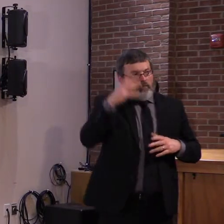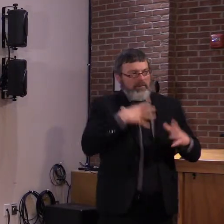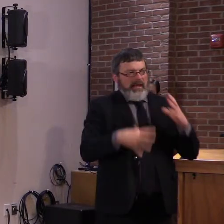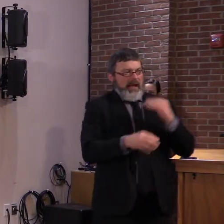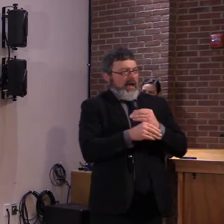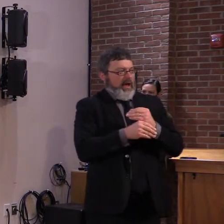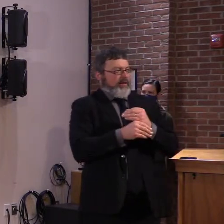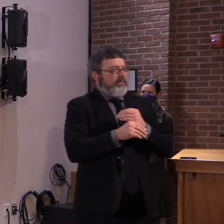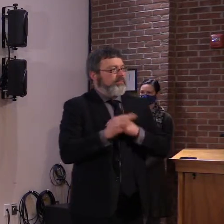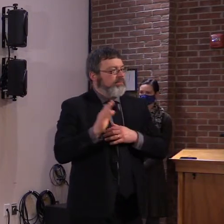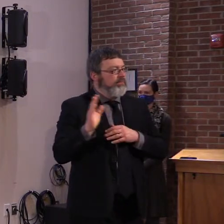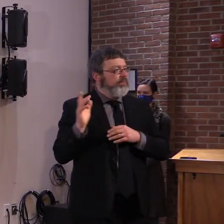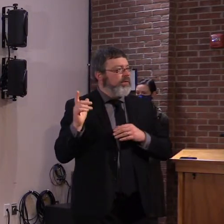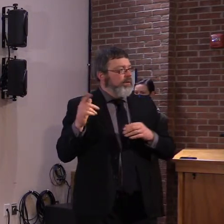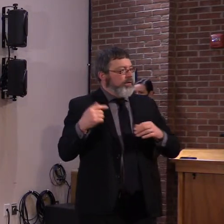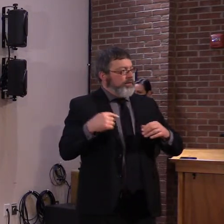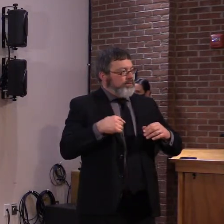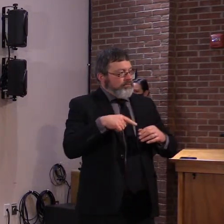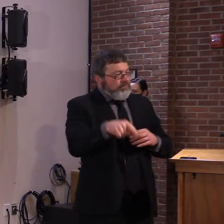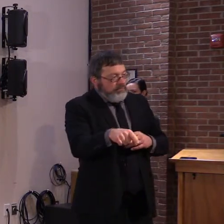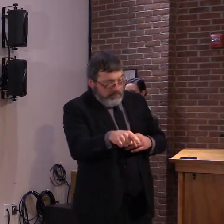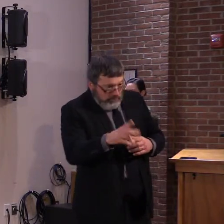Secretary Curley, do you want to add anything to that?